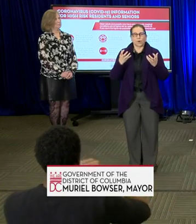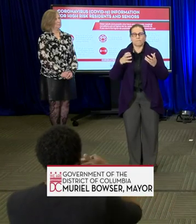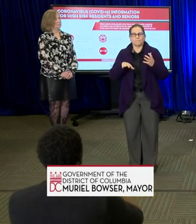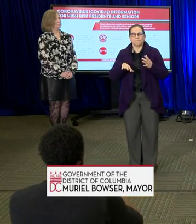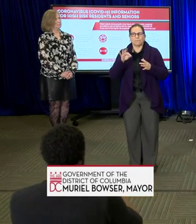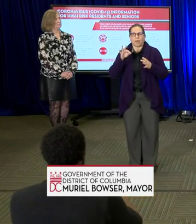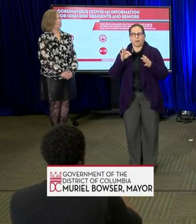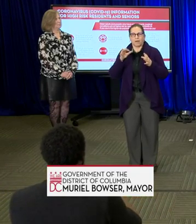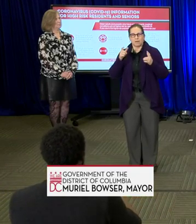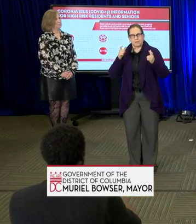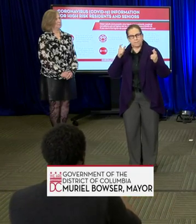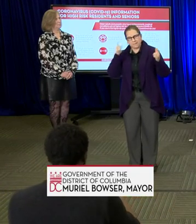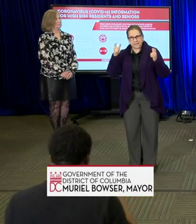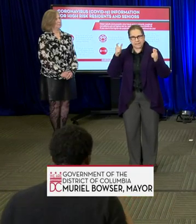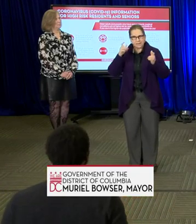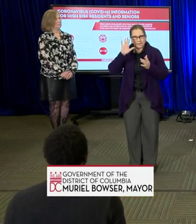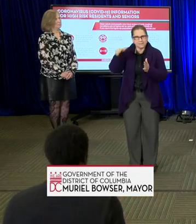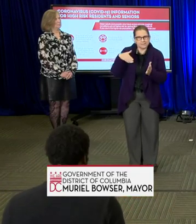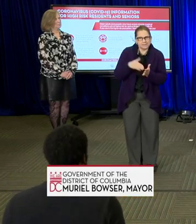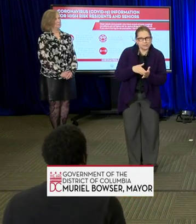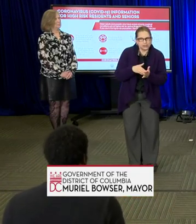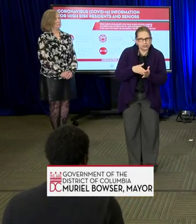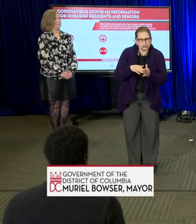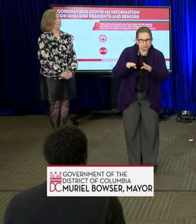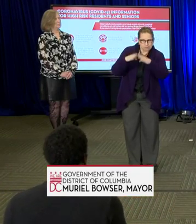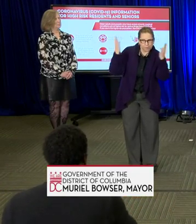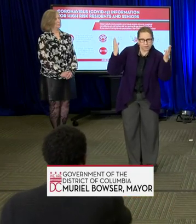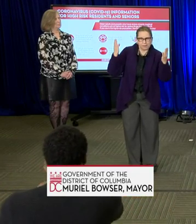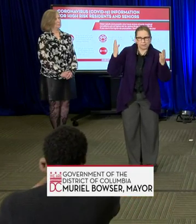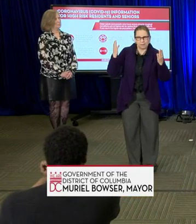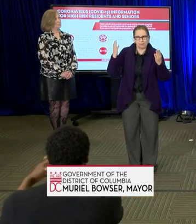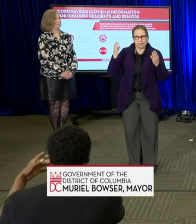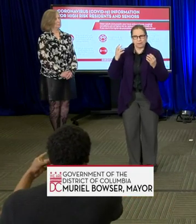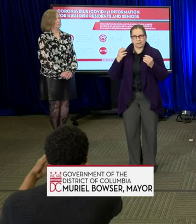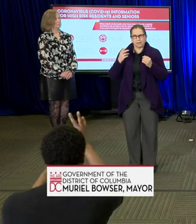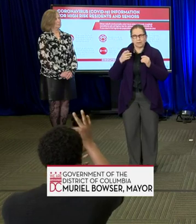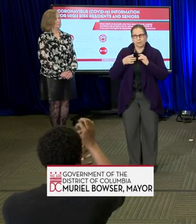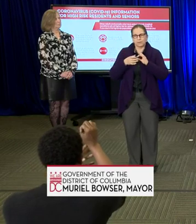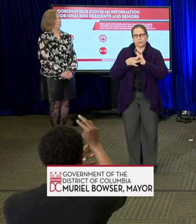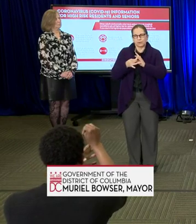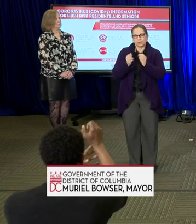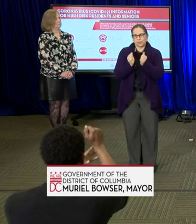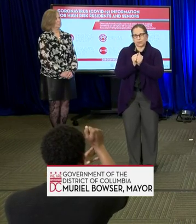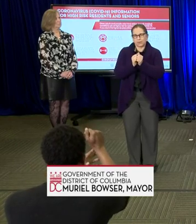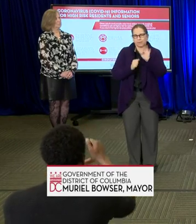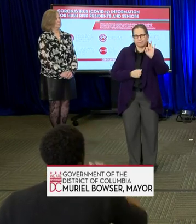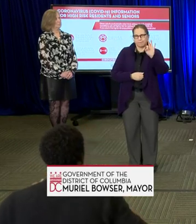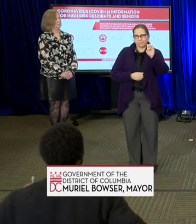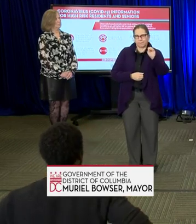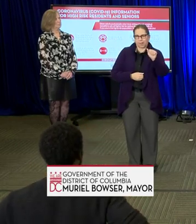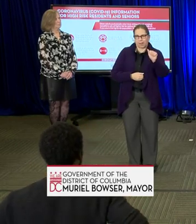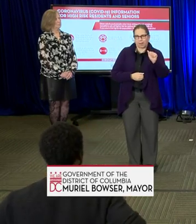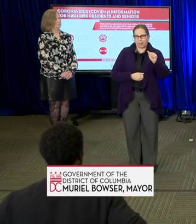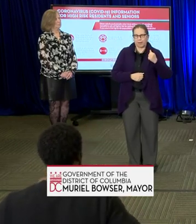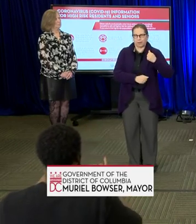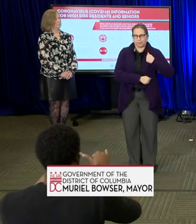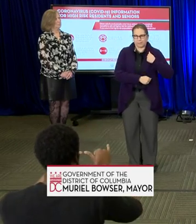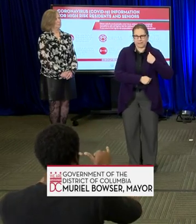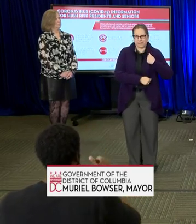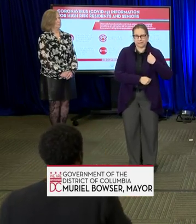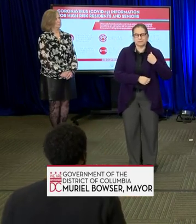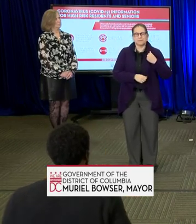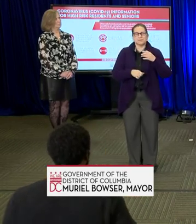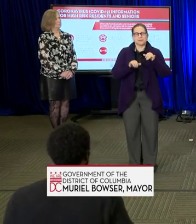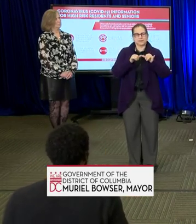be. And we have been working with FEMA and the U.S. Army Corps of Engineers, which is in our EOC,